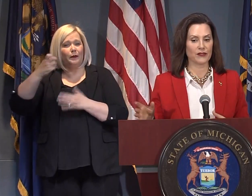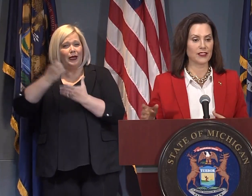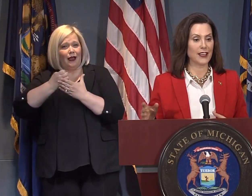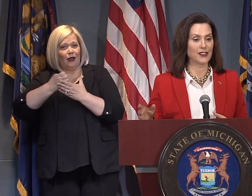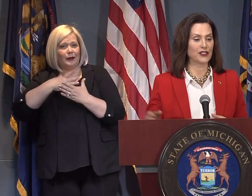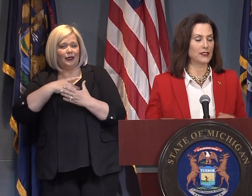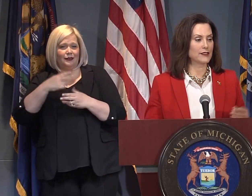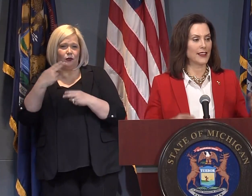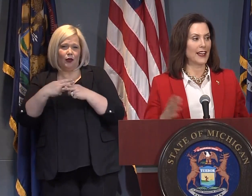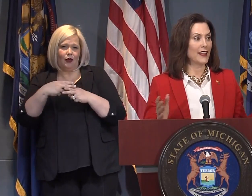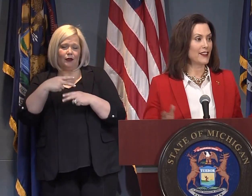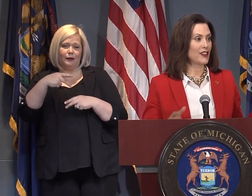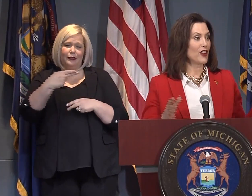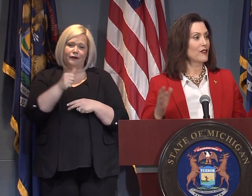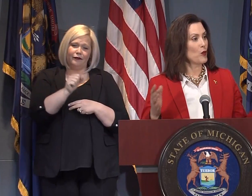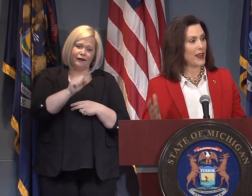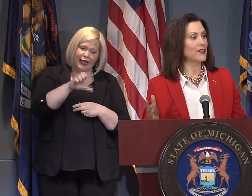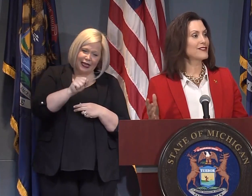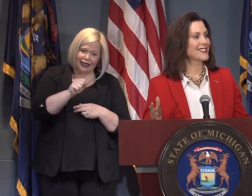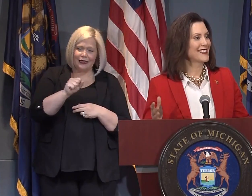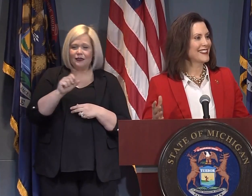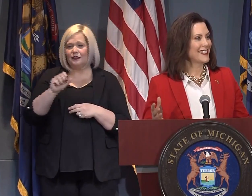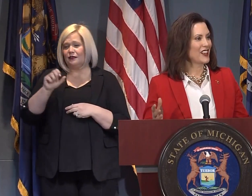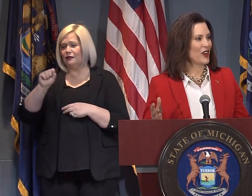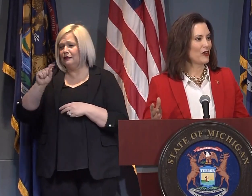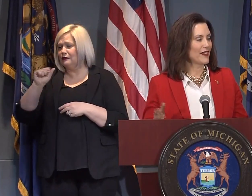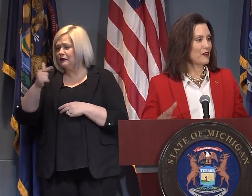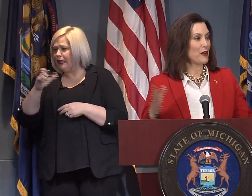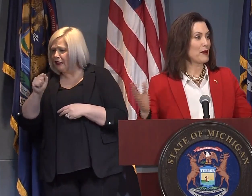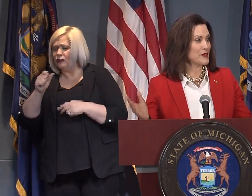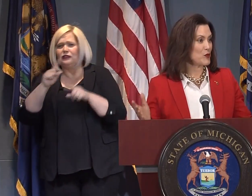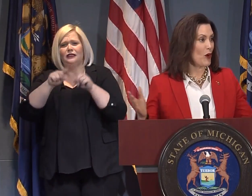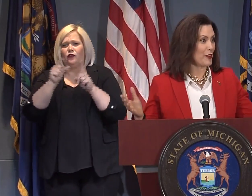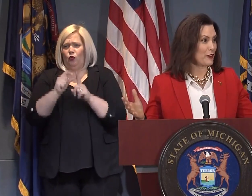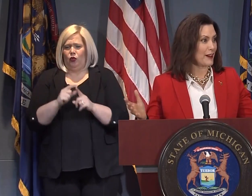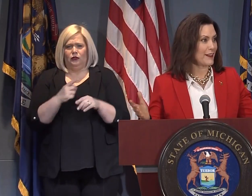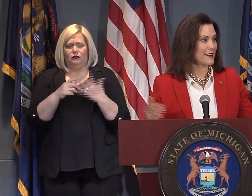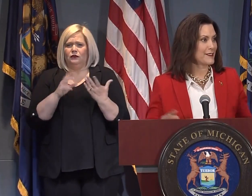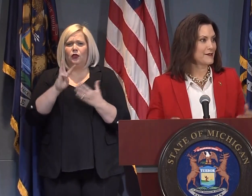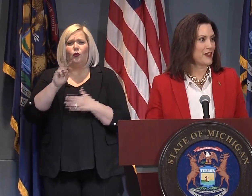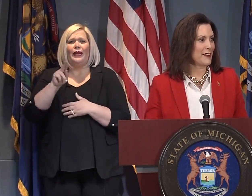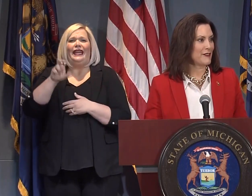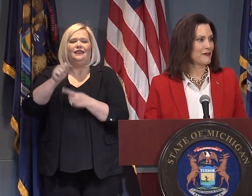as stages. I like the thought of waves. I don't know, maybe it's the water.